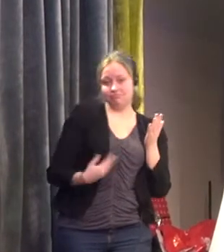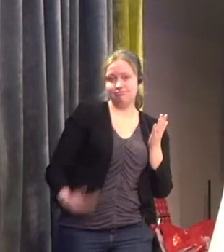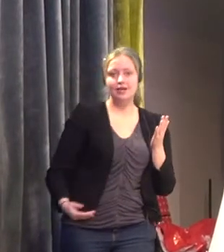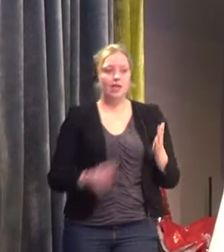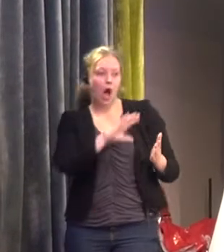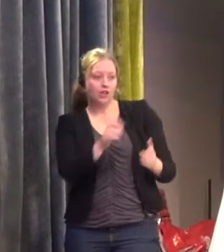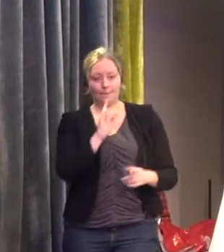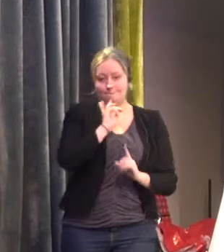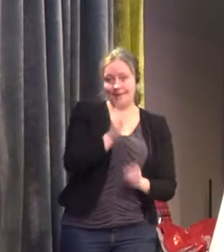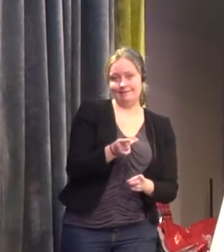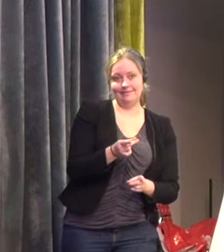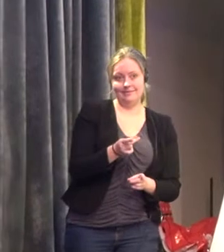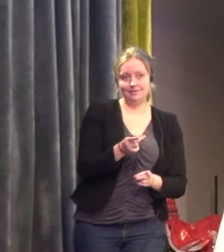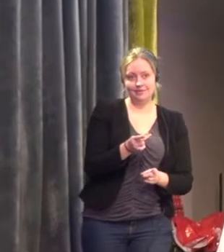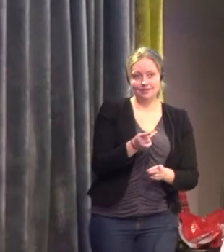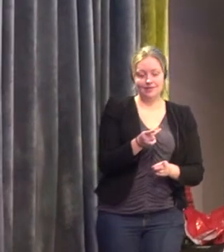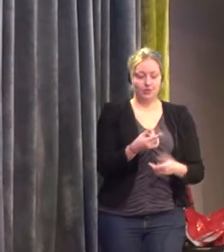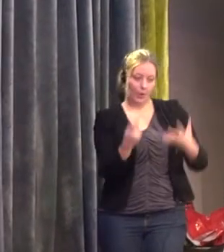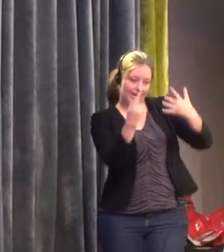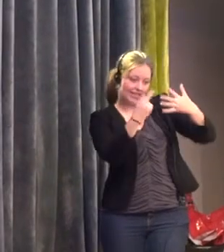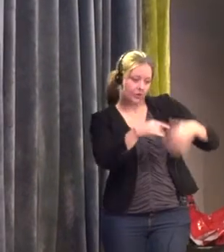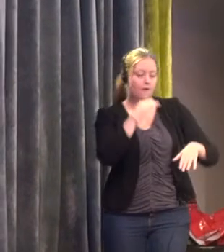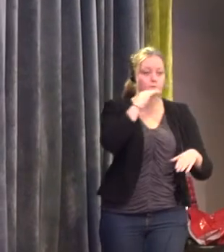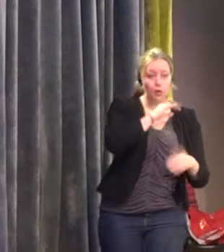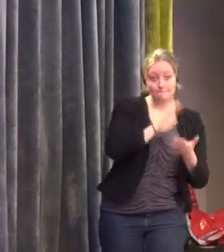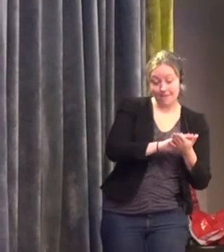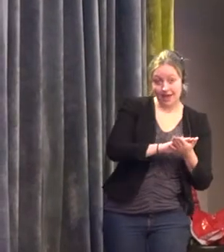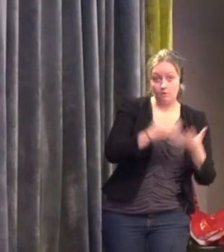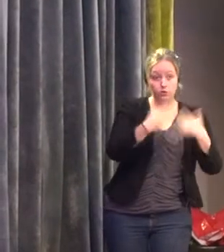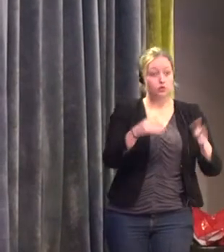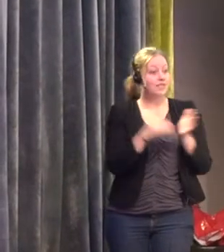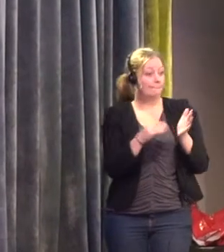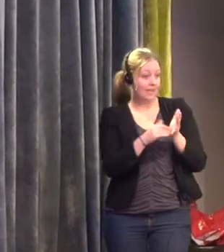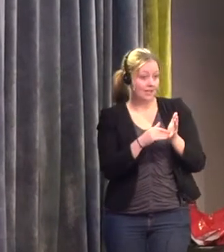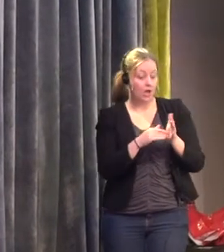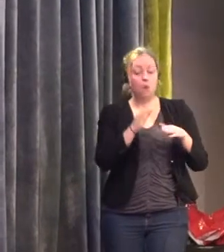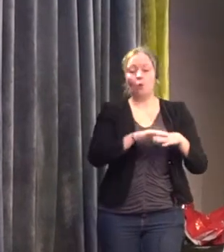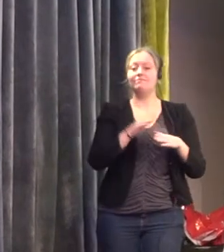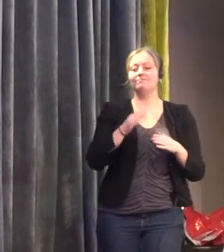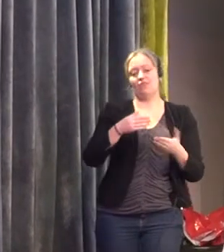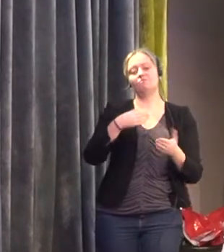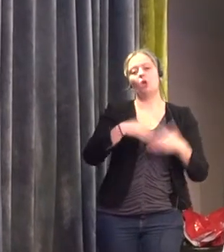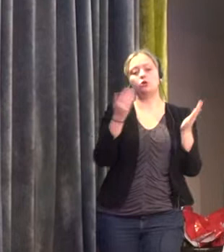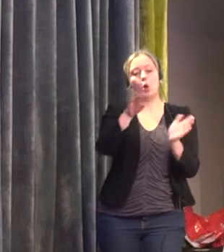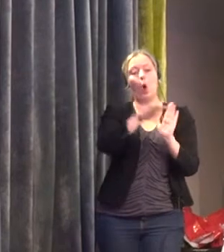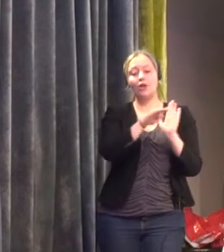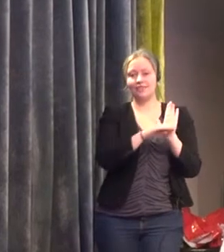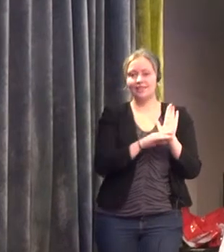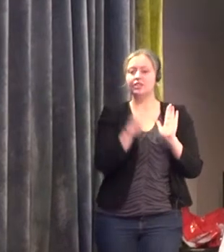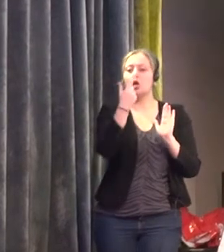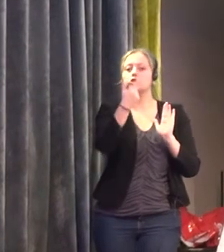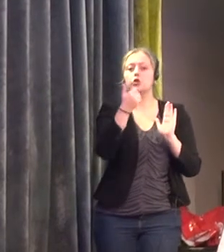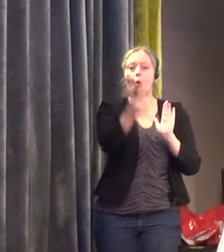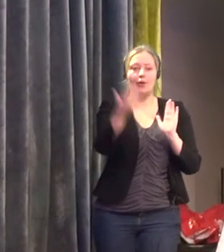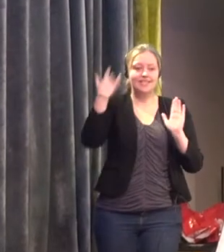Exactly how that agenda will turn out, we don't know. But the fact is, in a mere 7 years from when the convention has been passed, we now